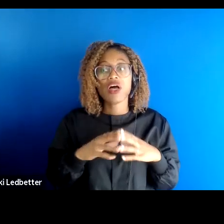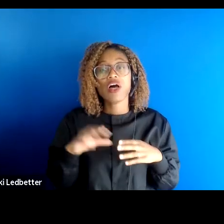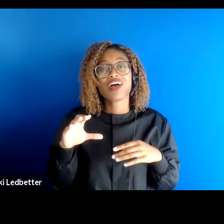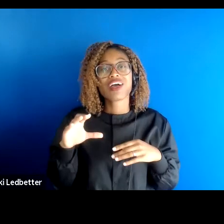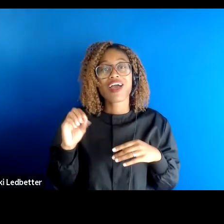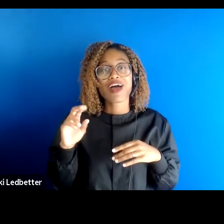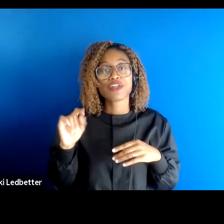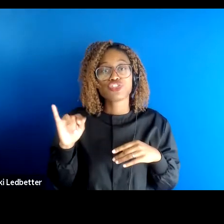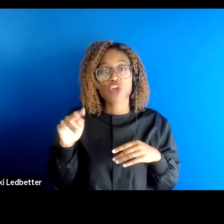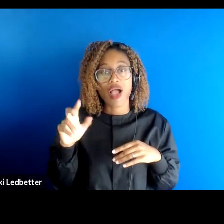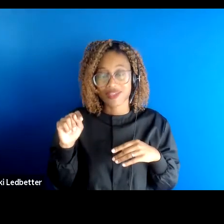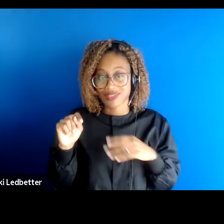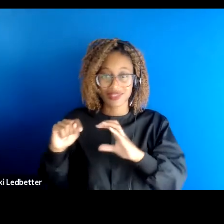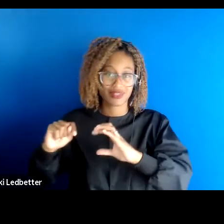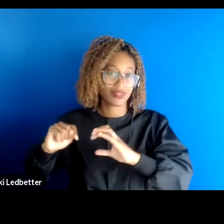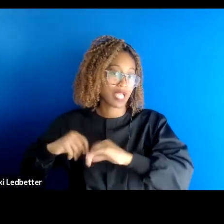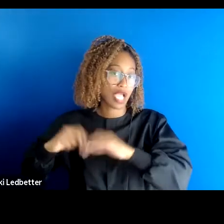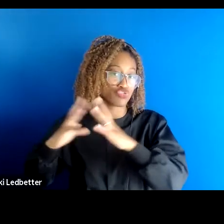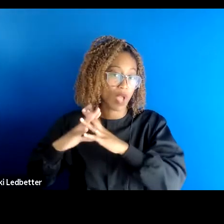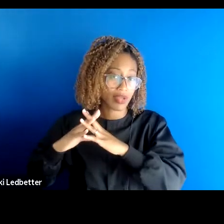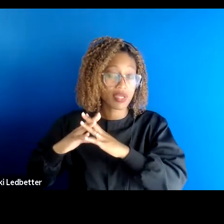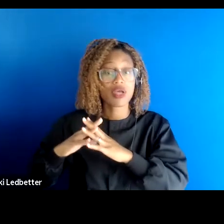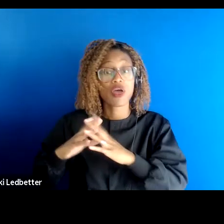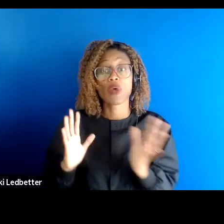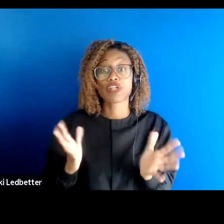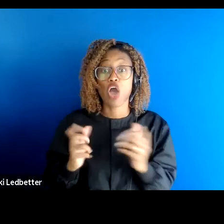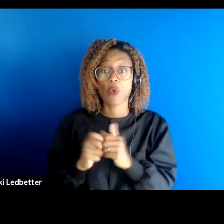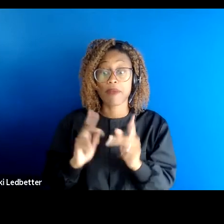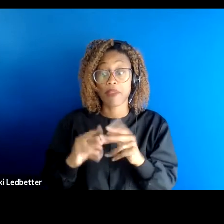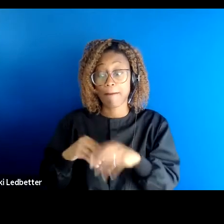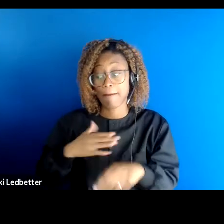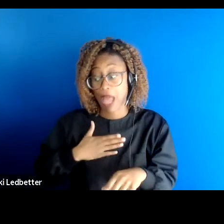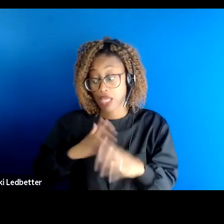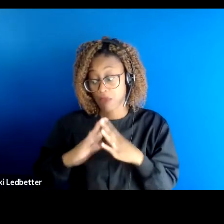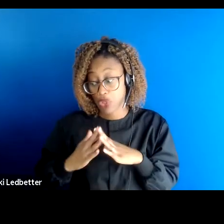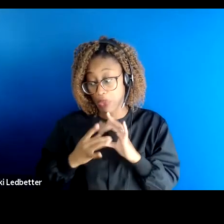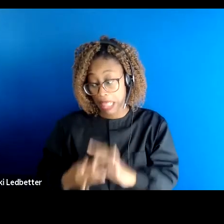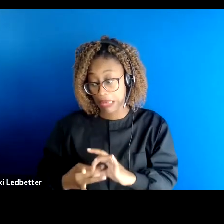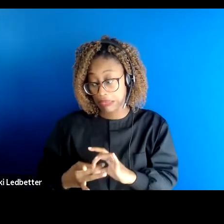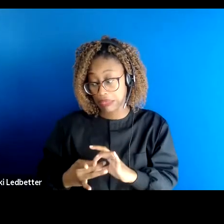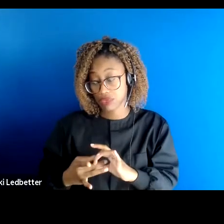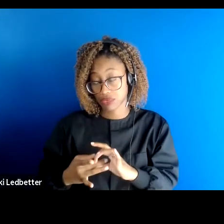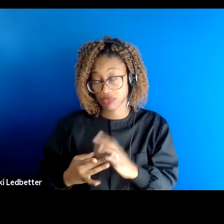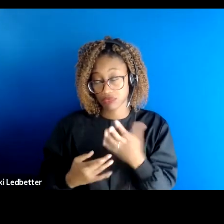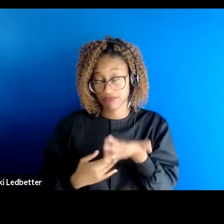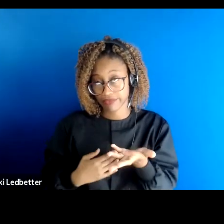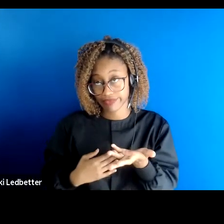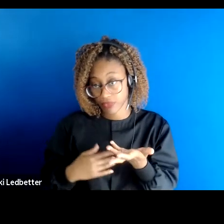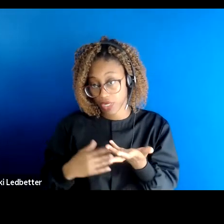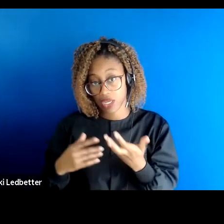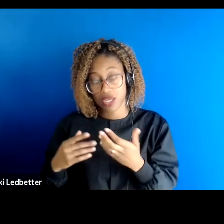least I've been talking about with people in my community about construct, is that I come from